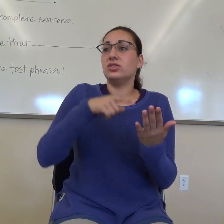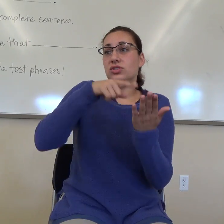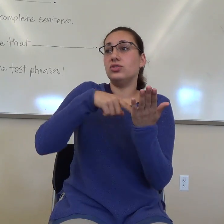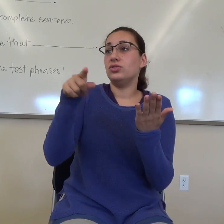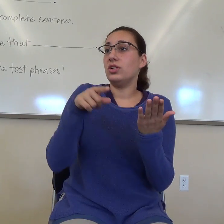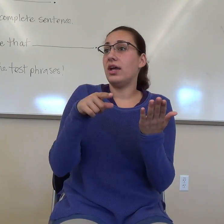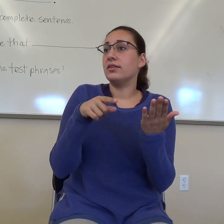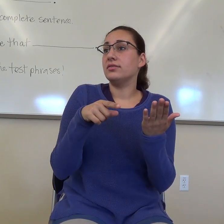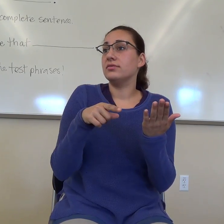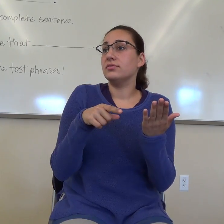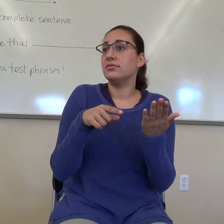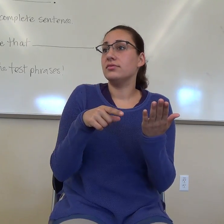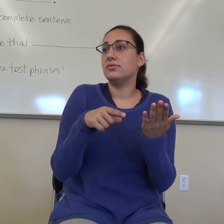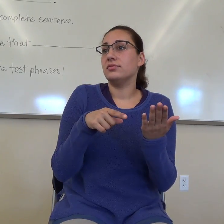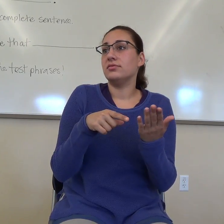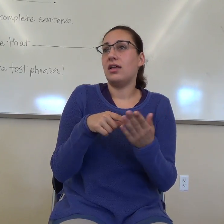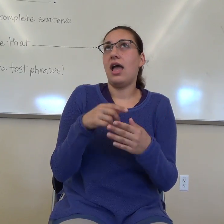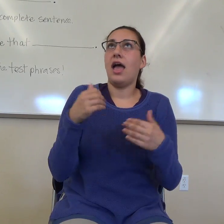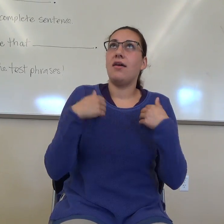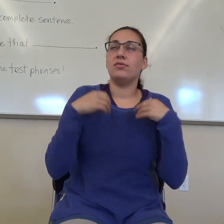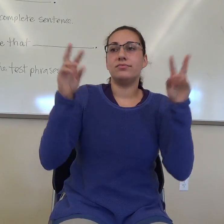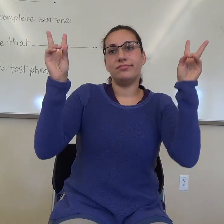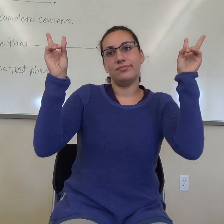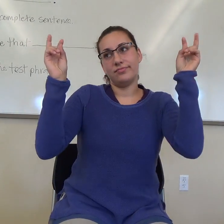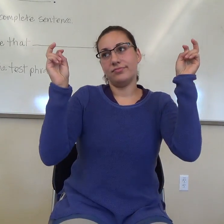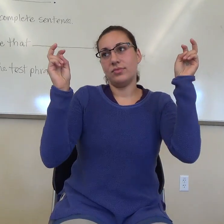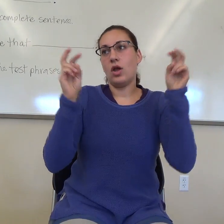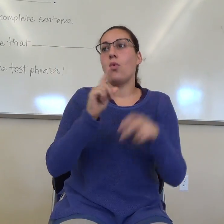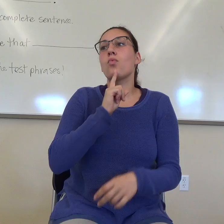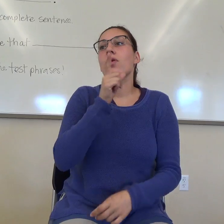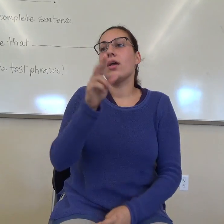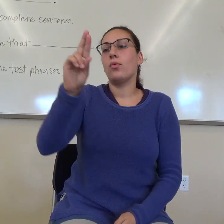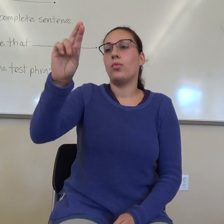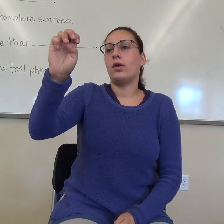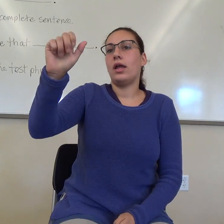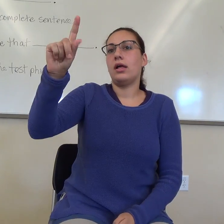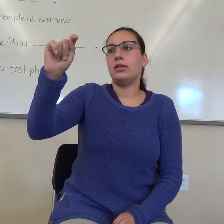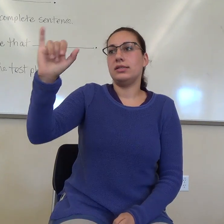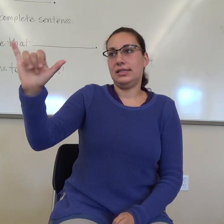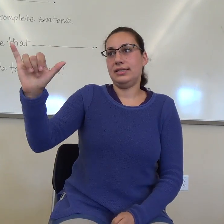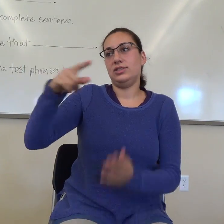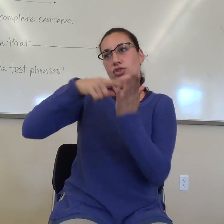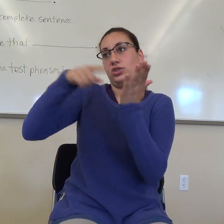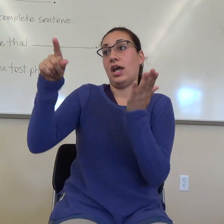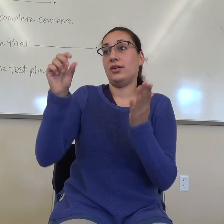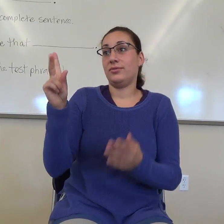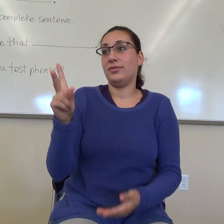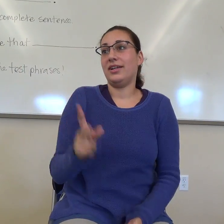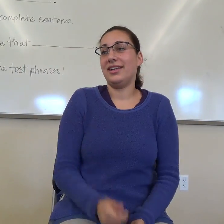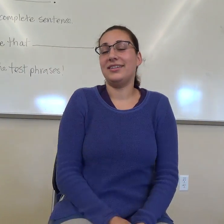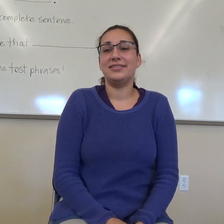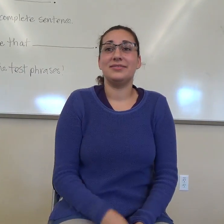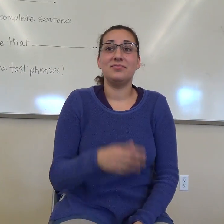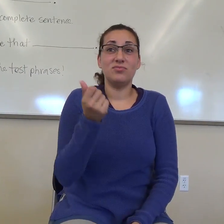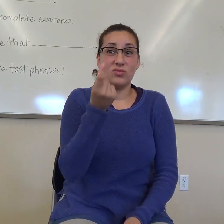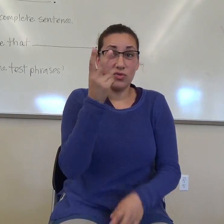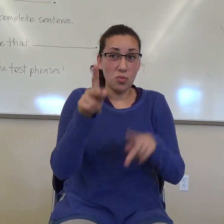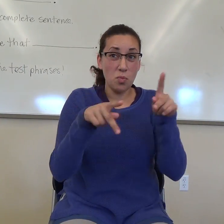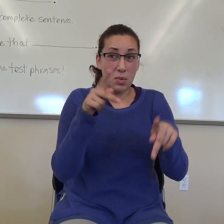against reality, okay, which is this. So there were a couple of people who are